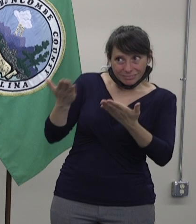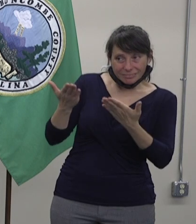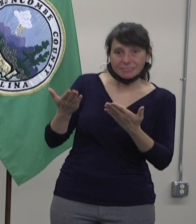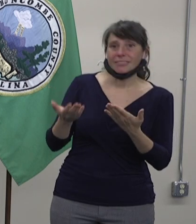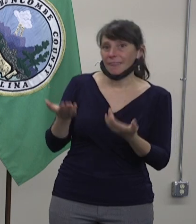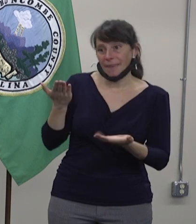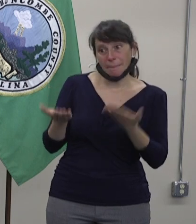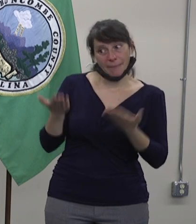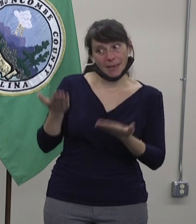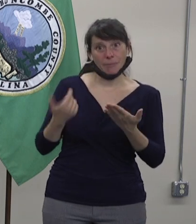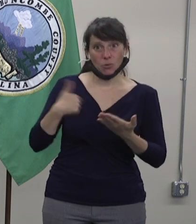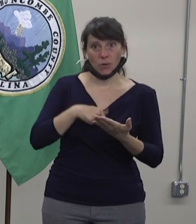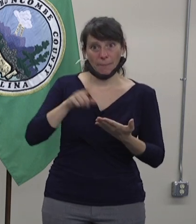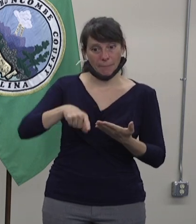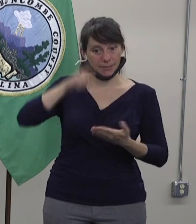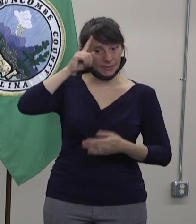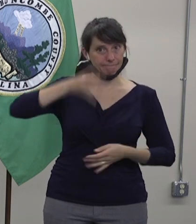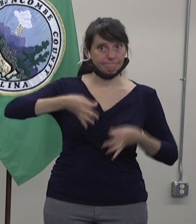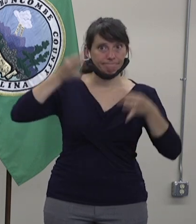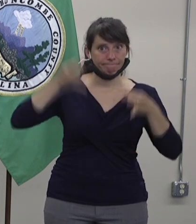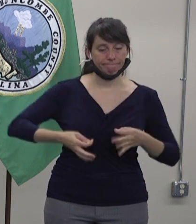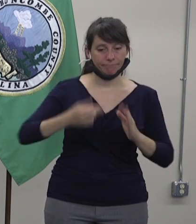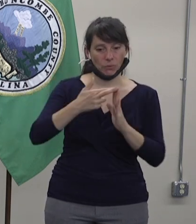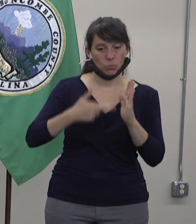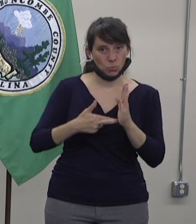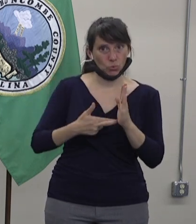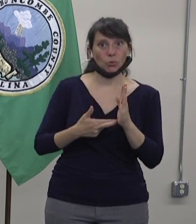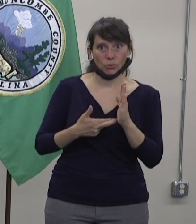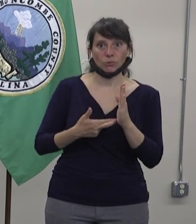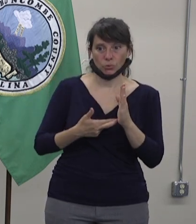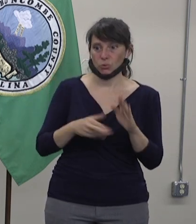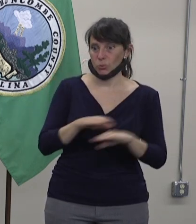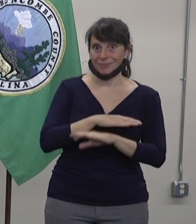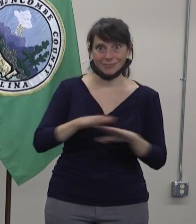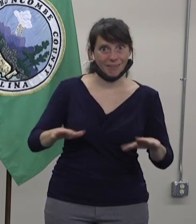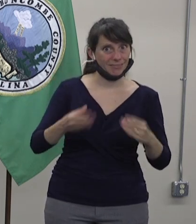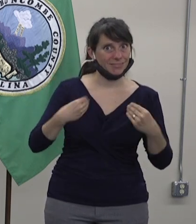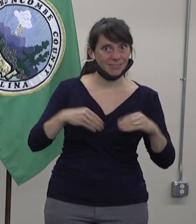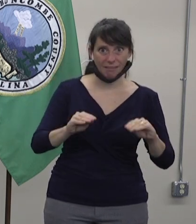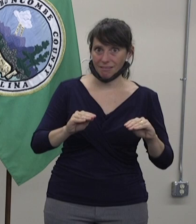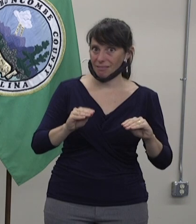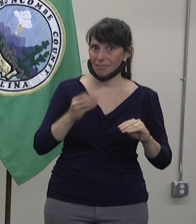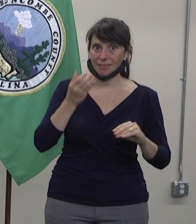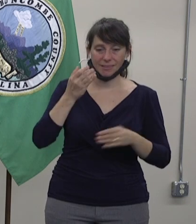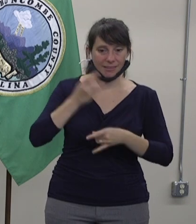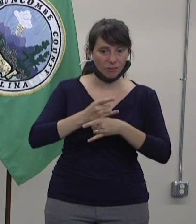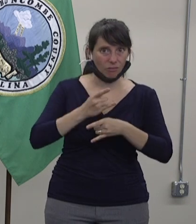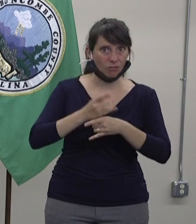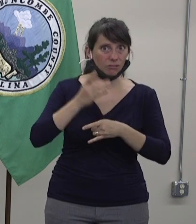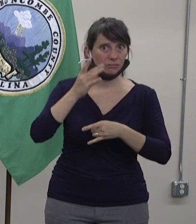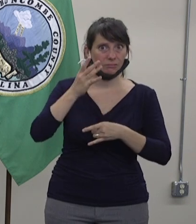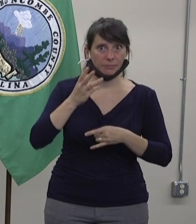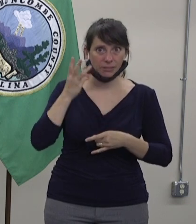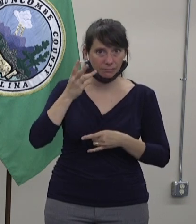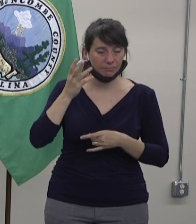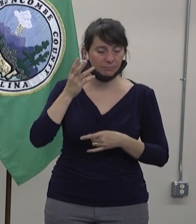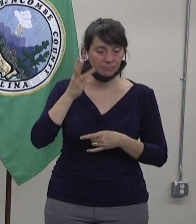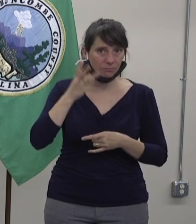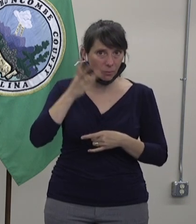of alcohol in restaurants later in the evenings, as some other North Carolina jurisdictions have already done.